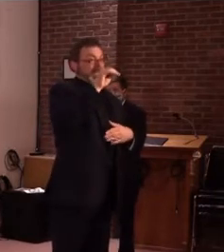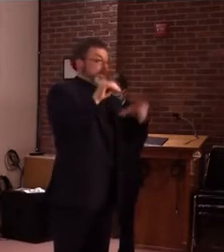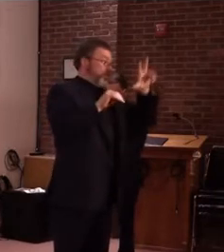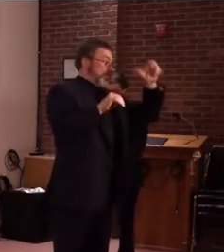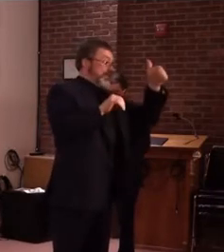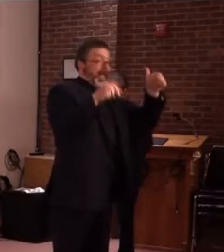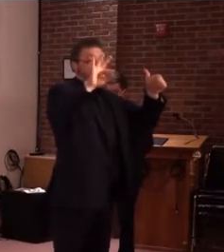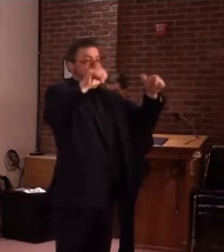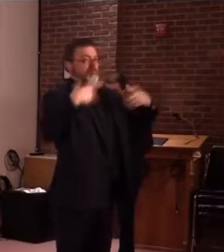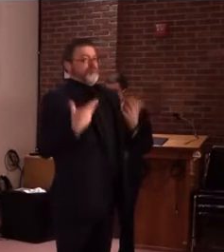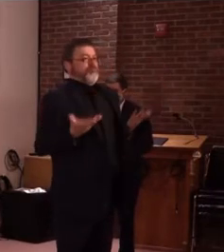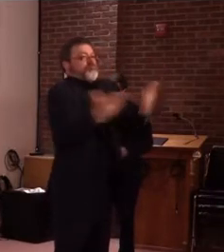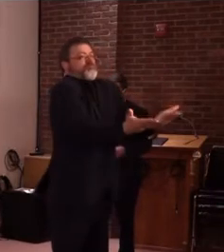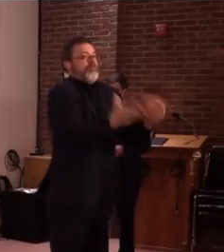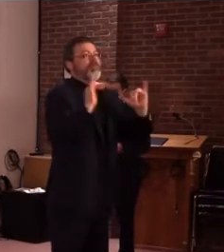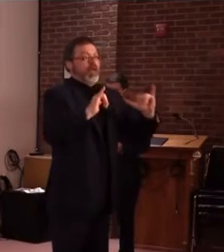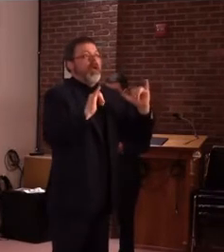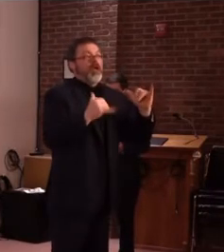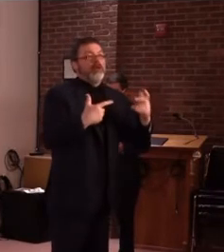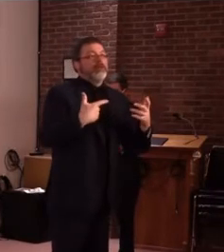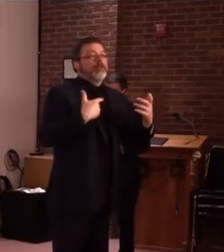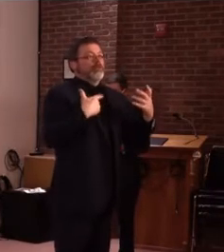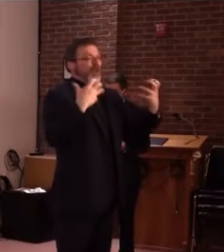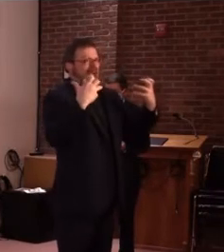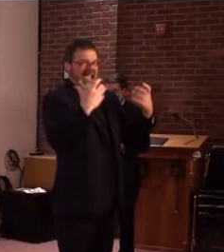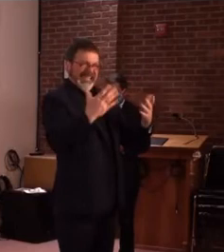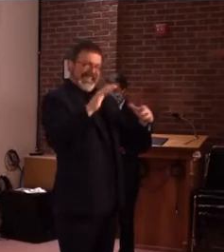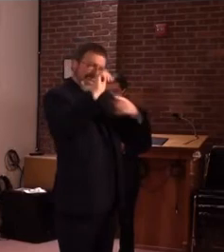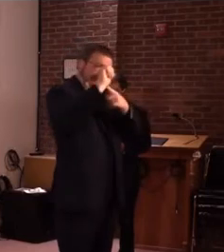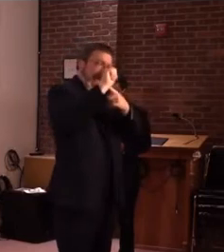as they give us the green light.